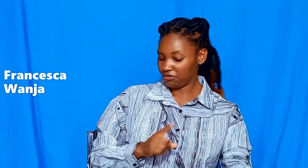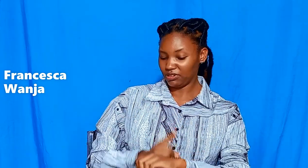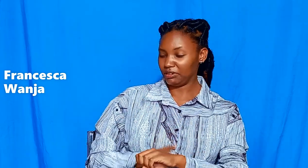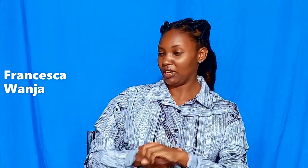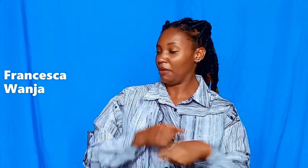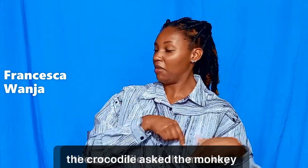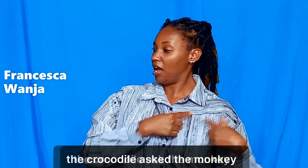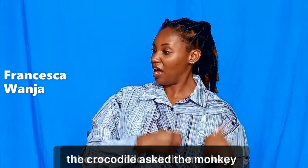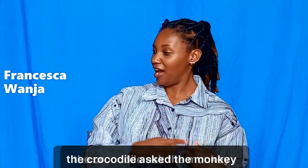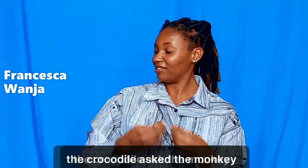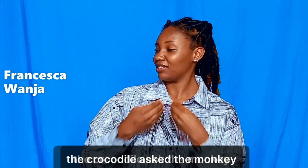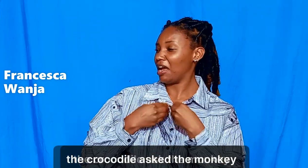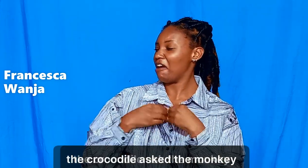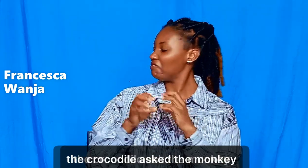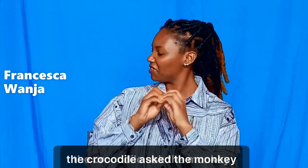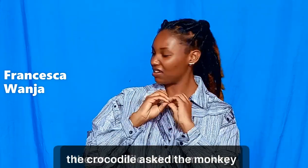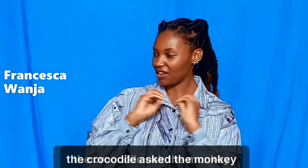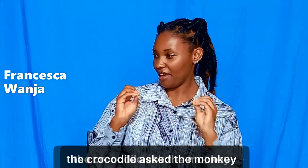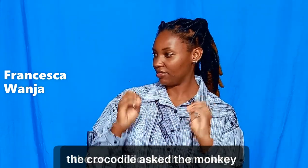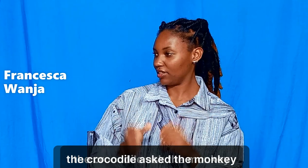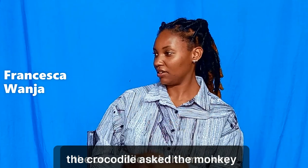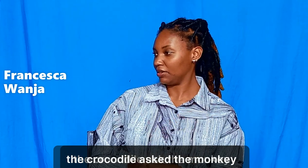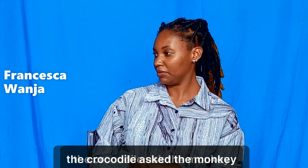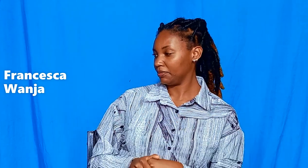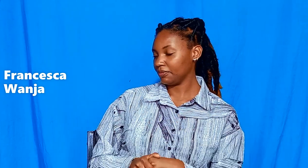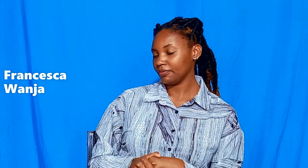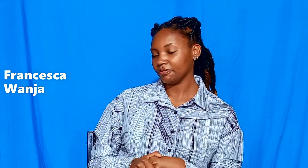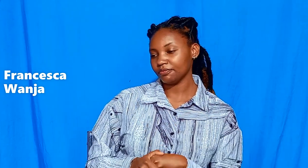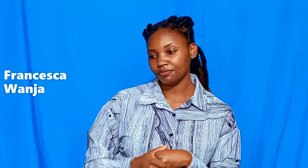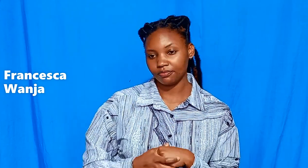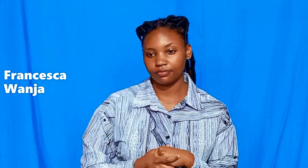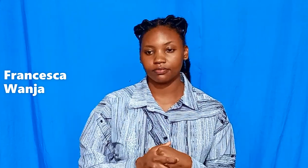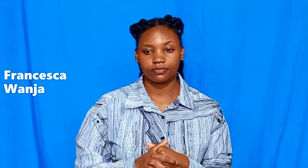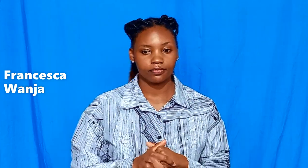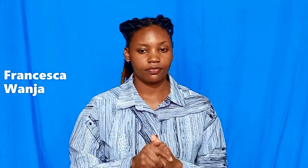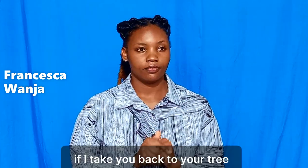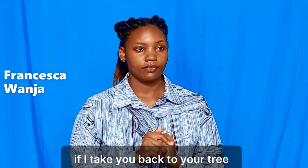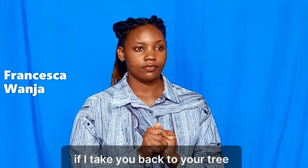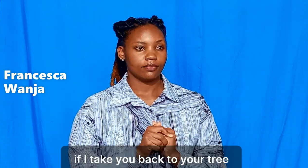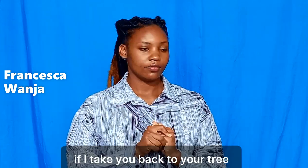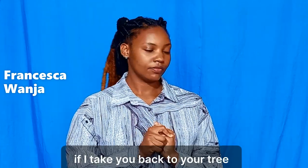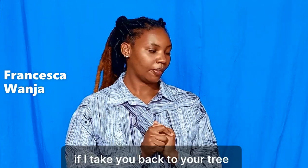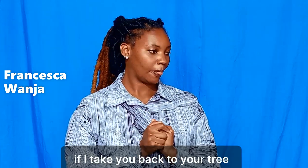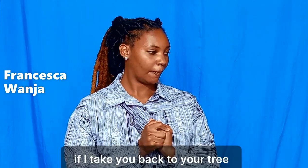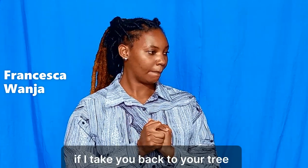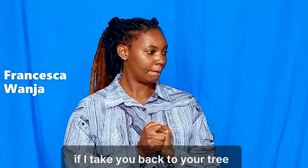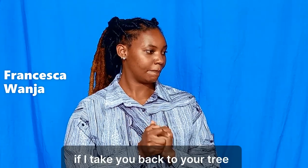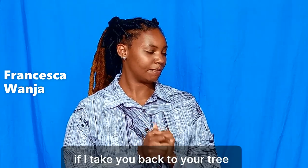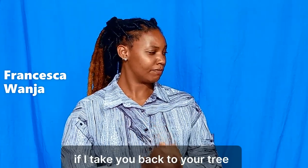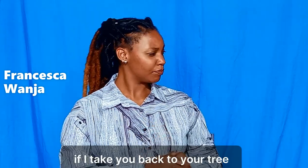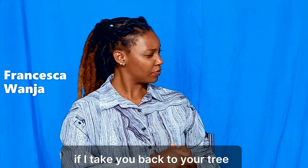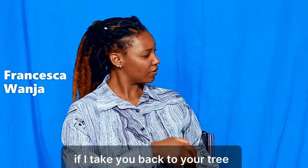The crocodile asked the monkey. If I take you back to your tree,